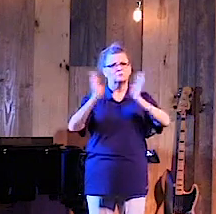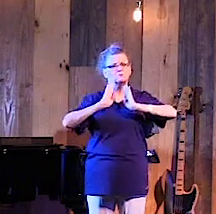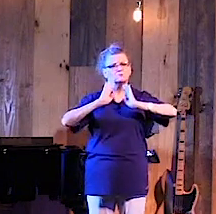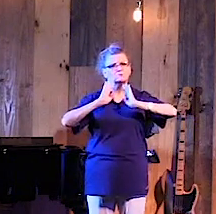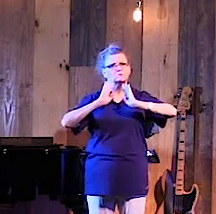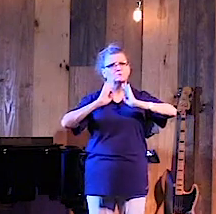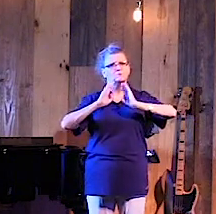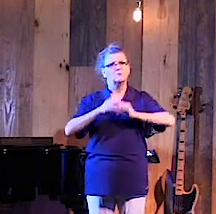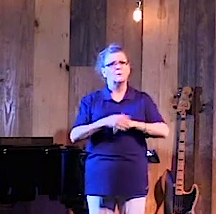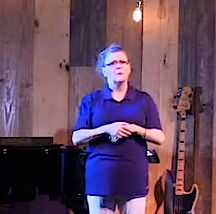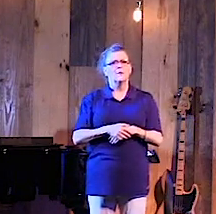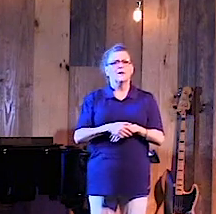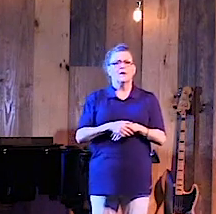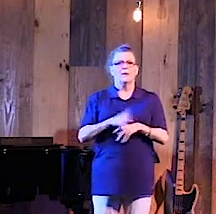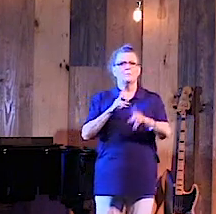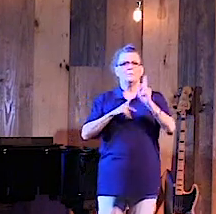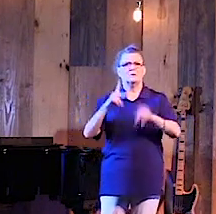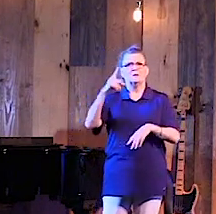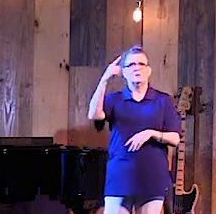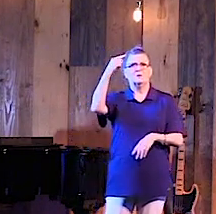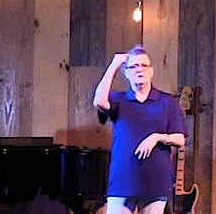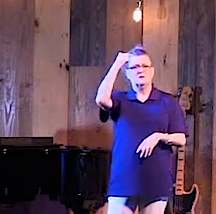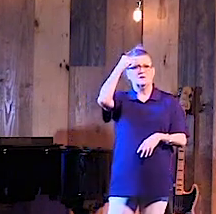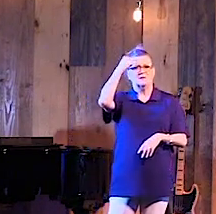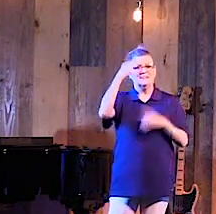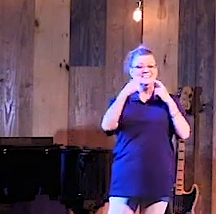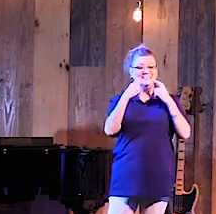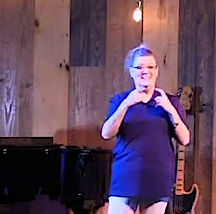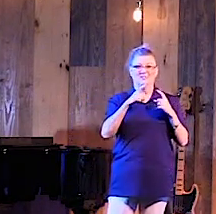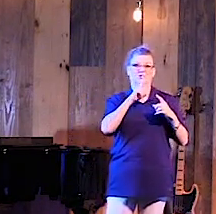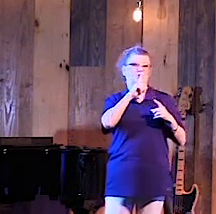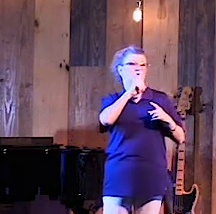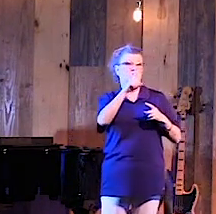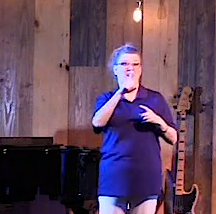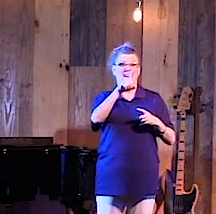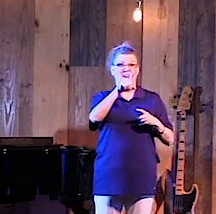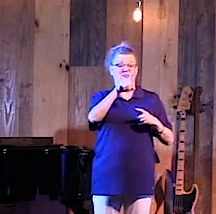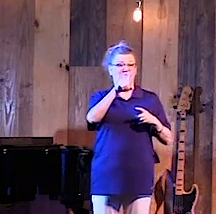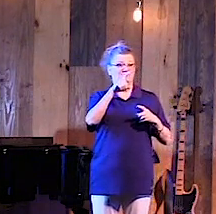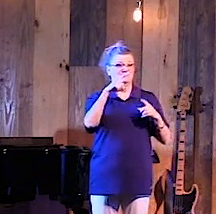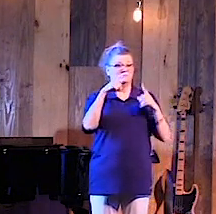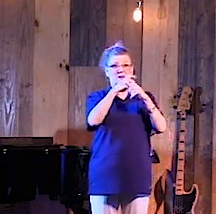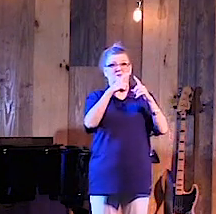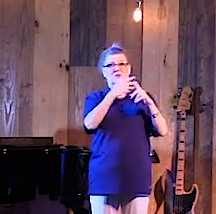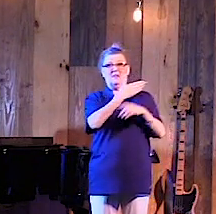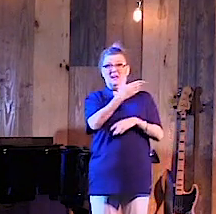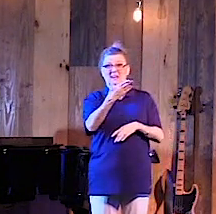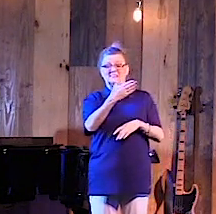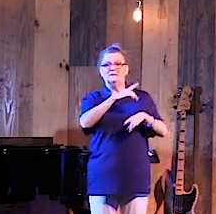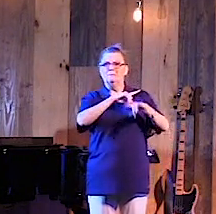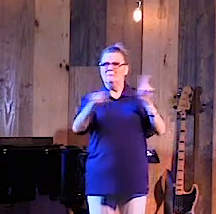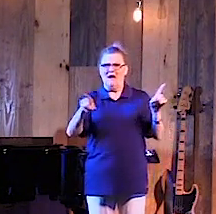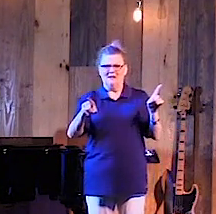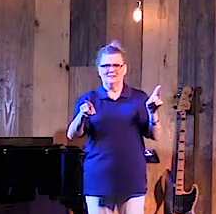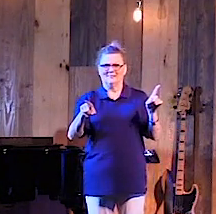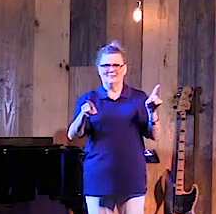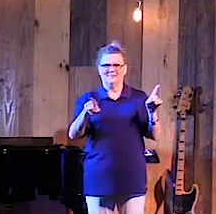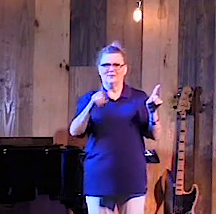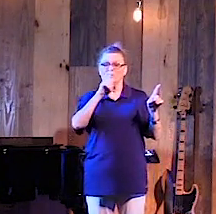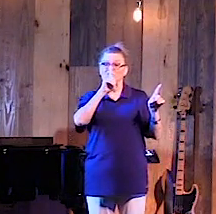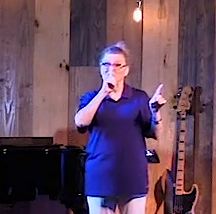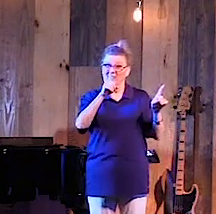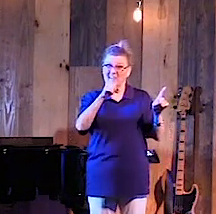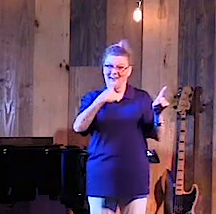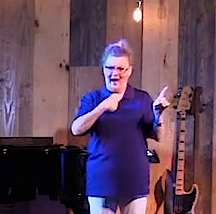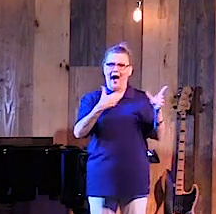often as these just gross, wicked acts. And while they are that, in its essence, sin is really when I want to be my own